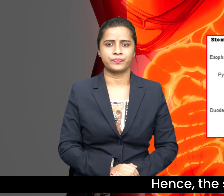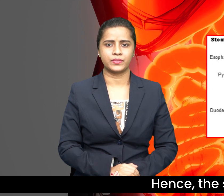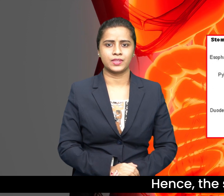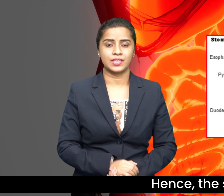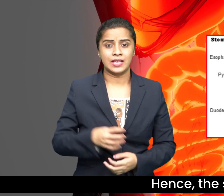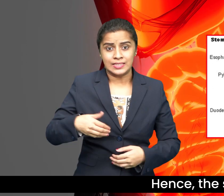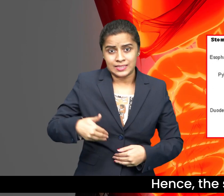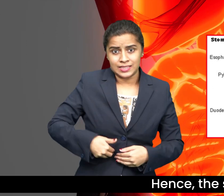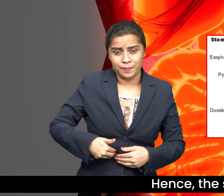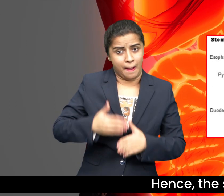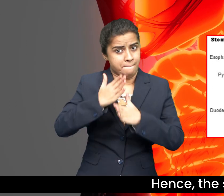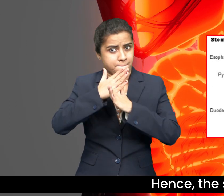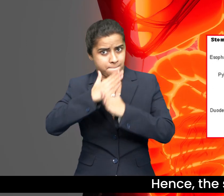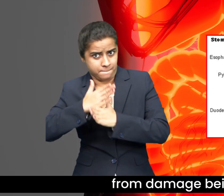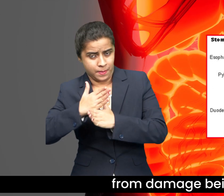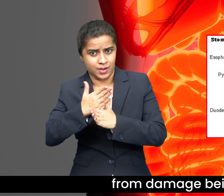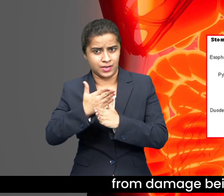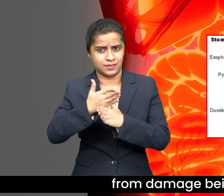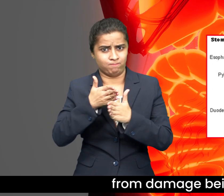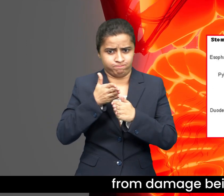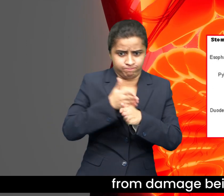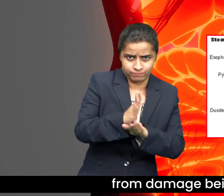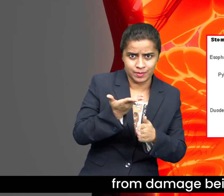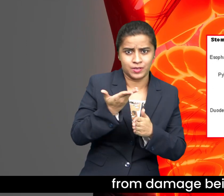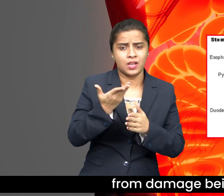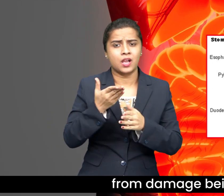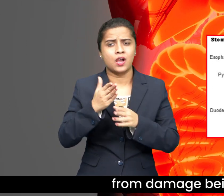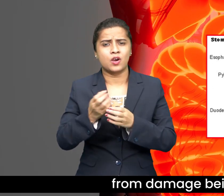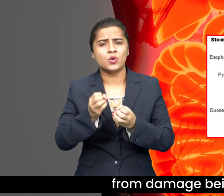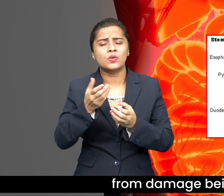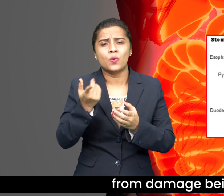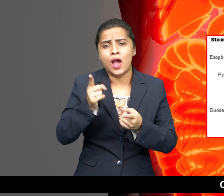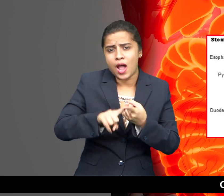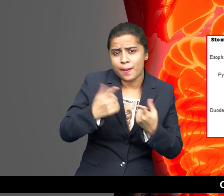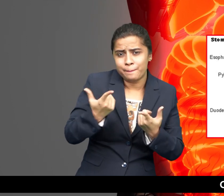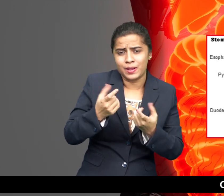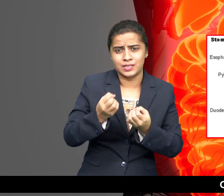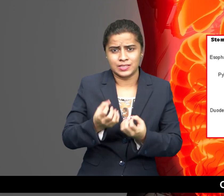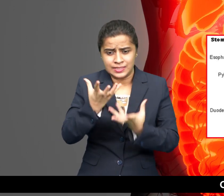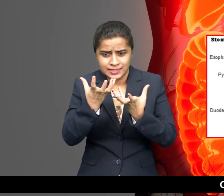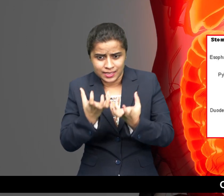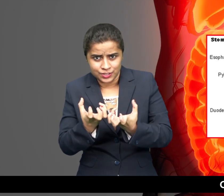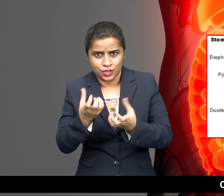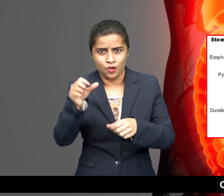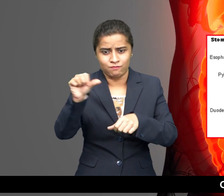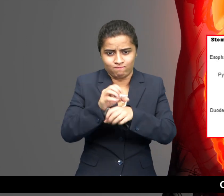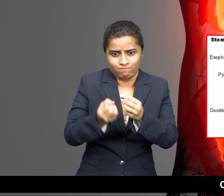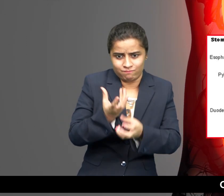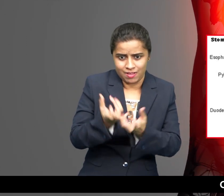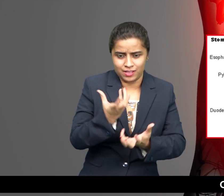Hence, the stomach is protected from damage being caused by the secretion of its acids.